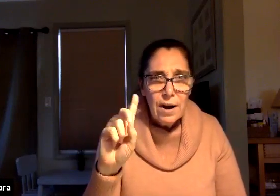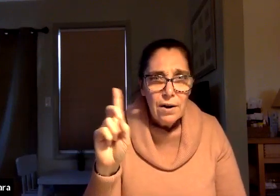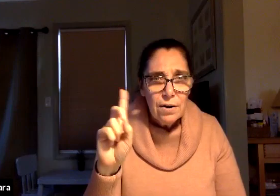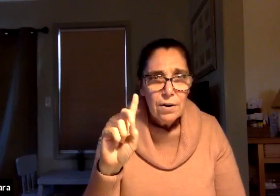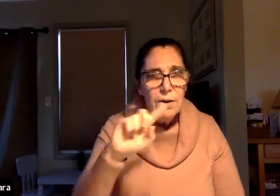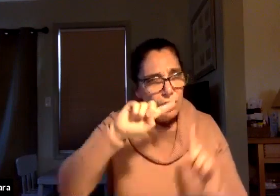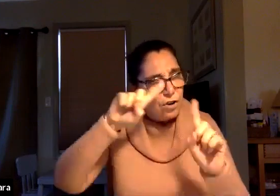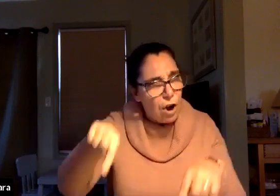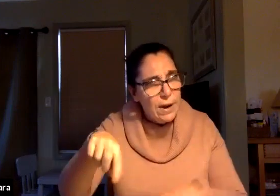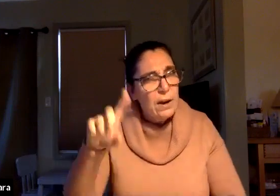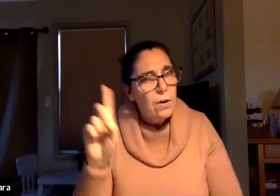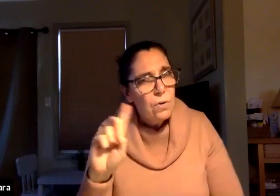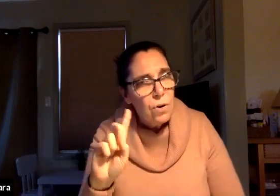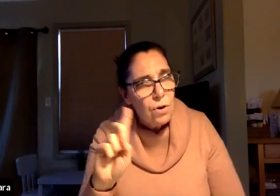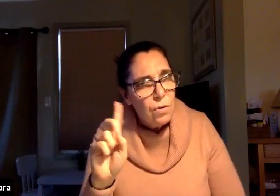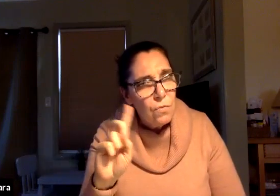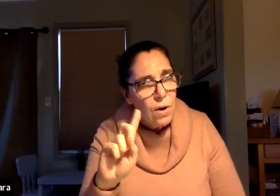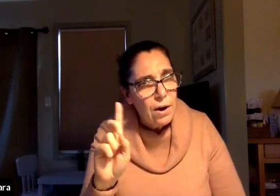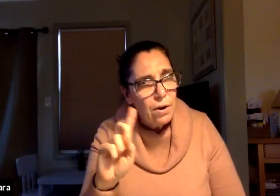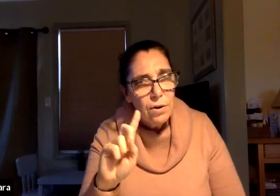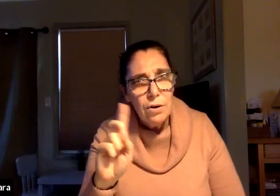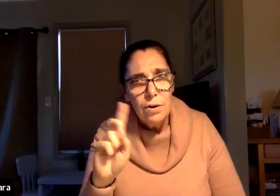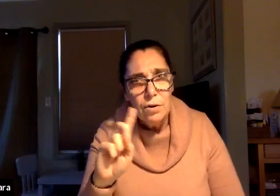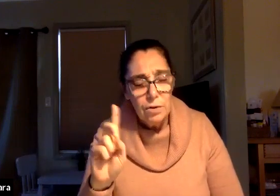Where? You're going, where?